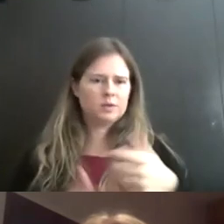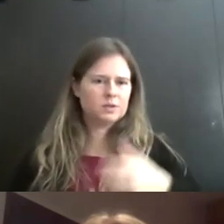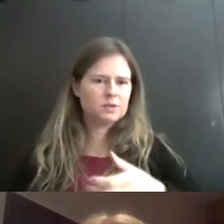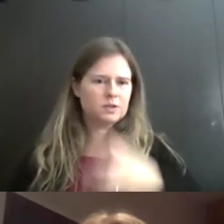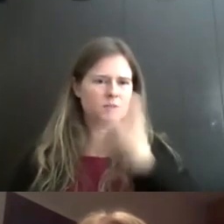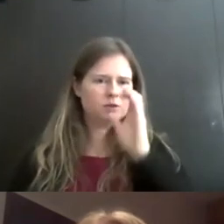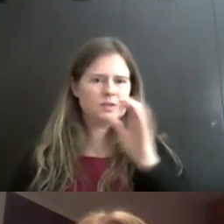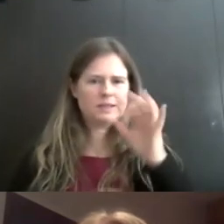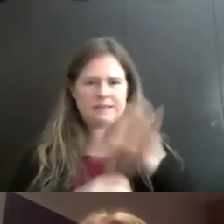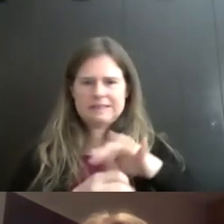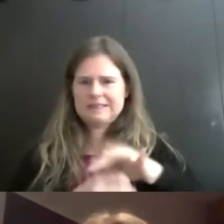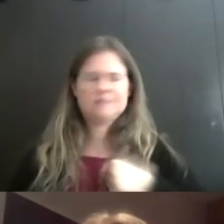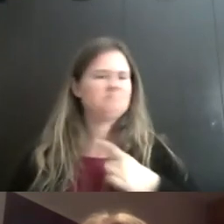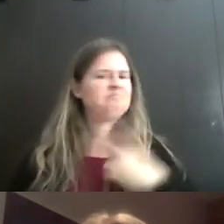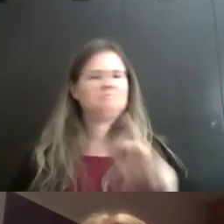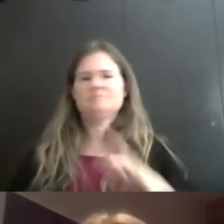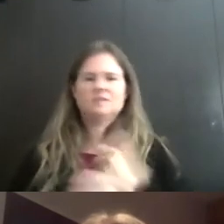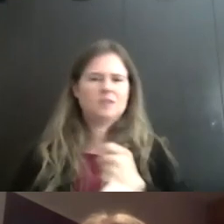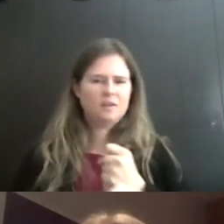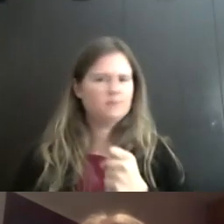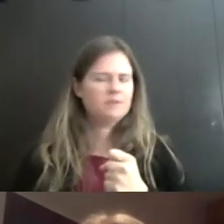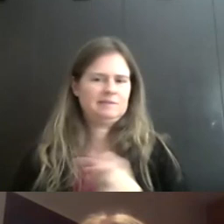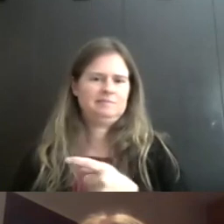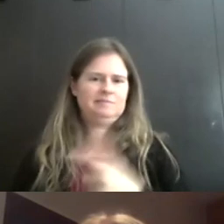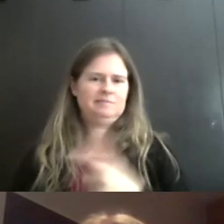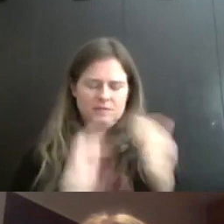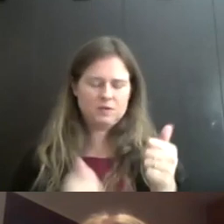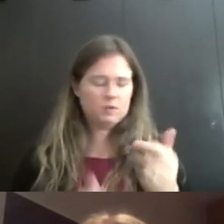coffee. You can have coffee if you want. I'm gonna have tea.